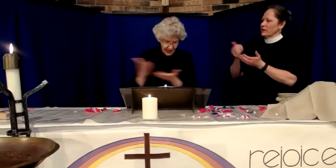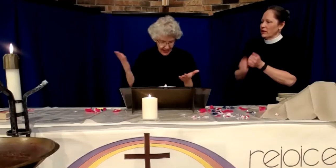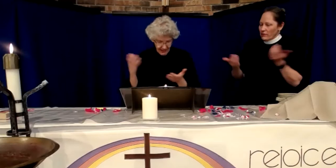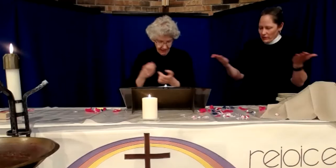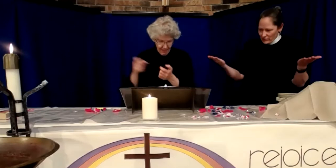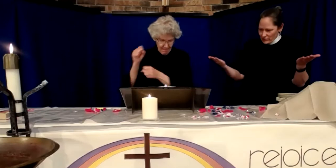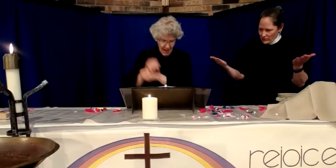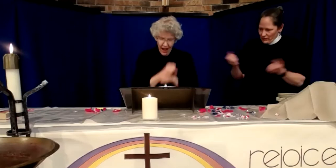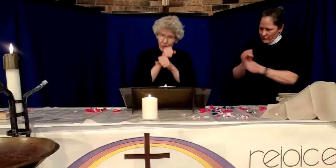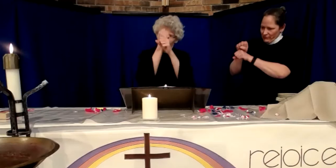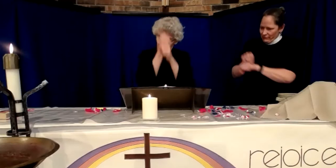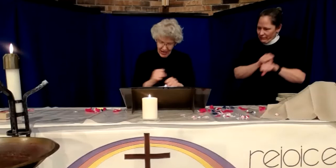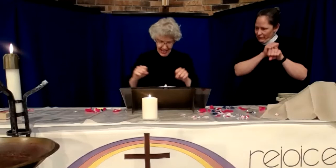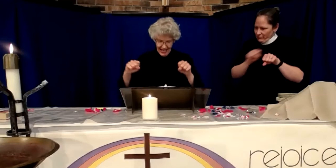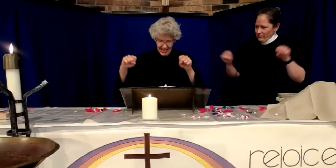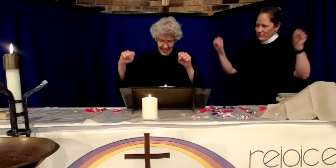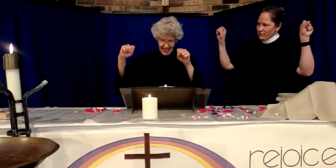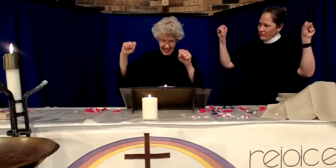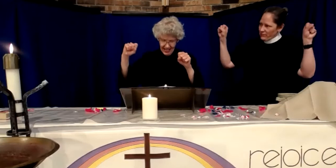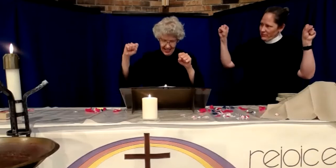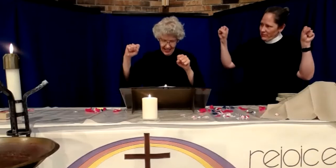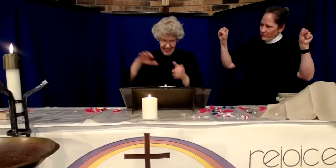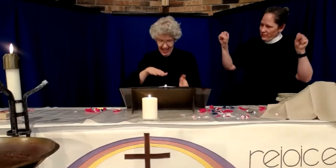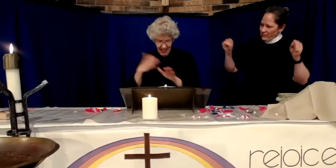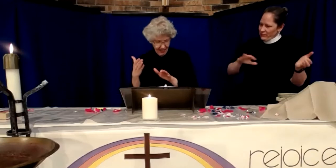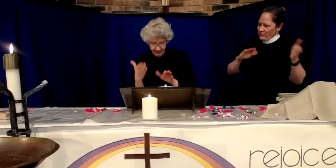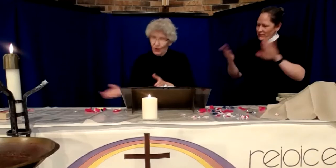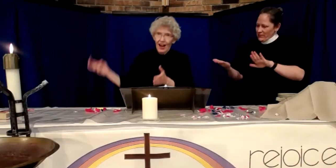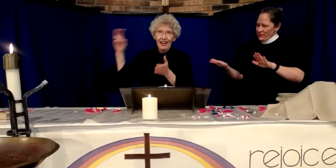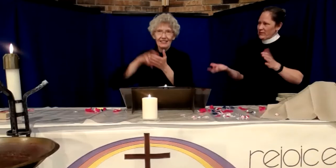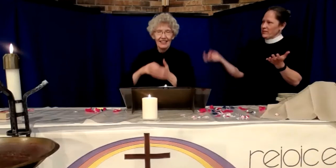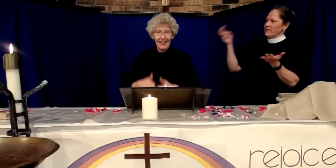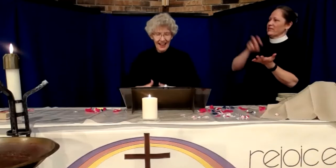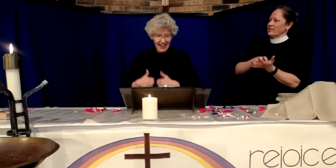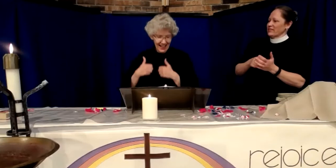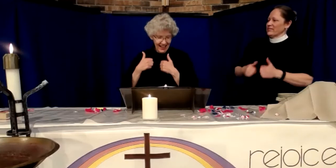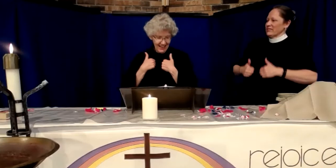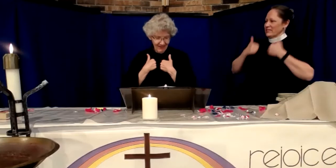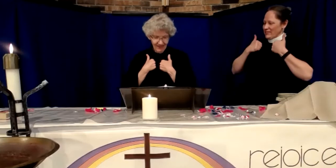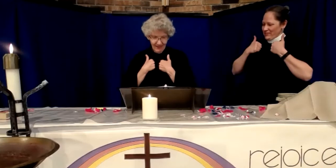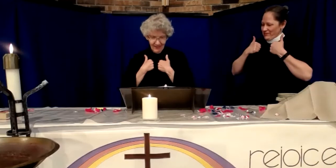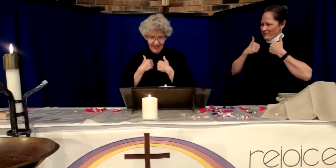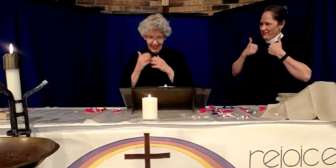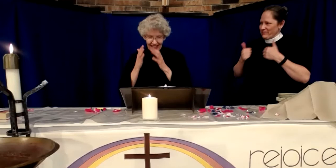Through Jesus, bring everything from bondage to freedom, from death to